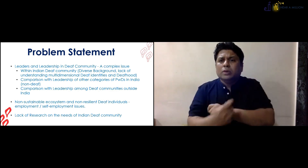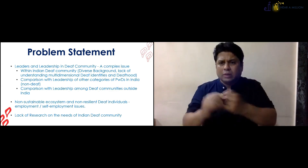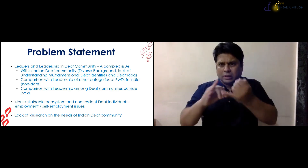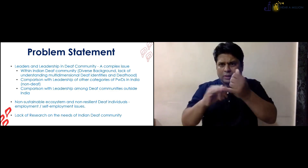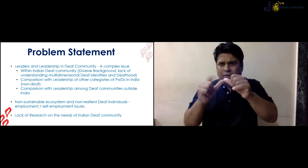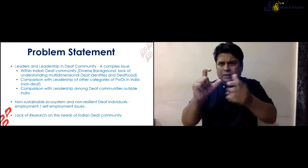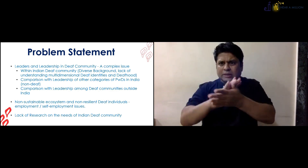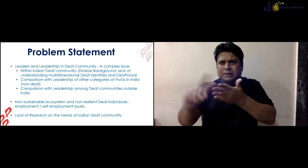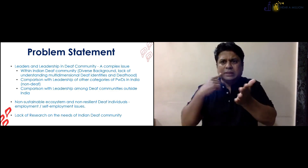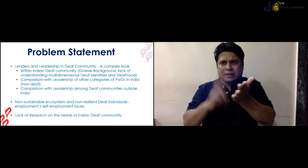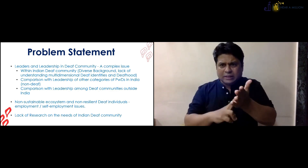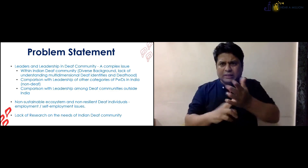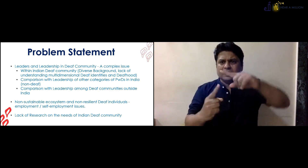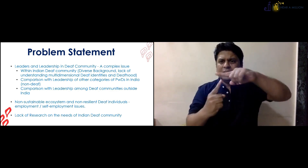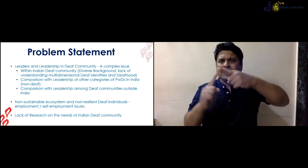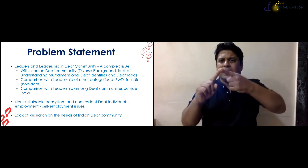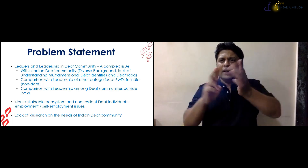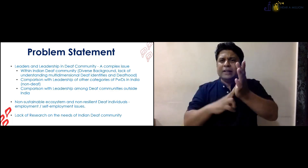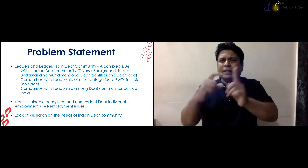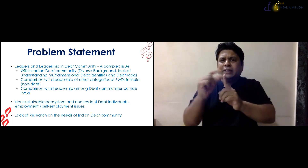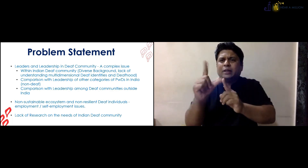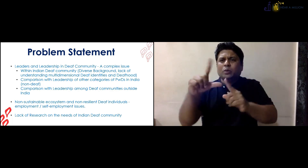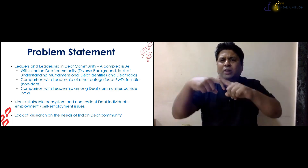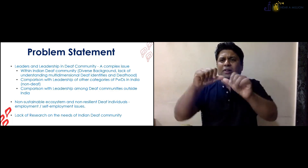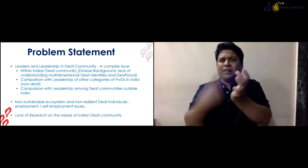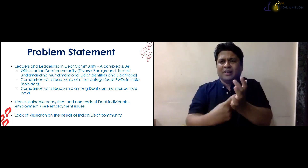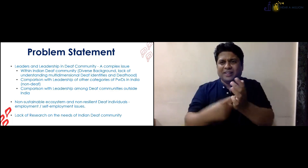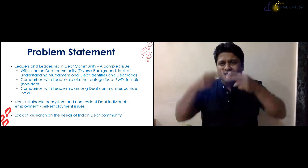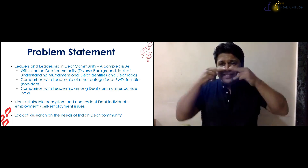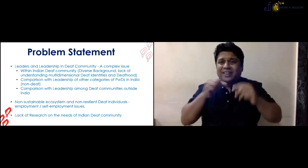of leadership. Similarly,